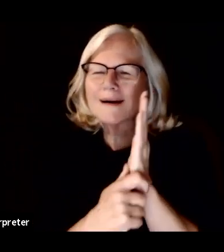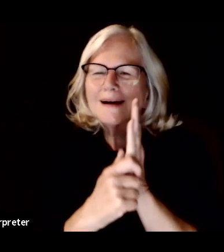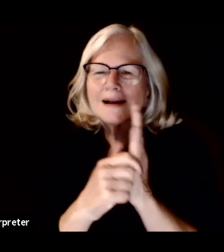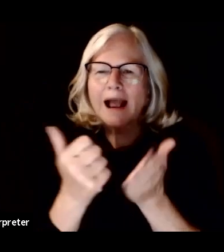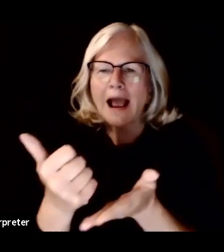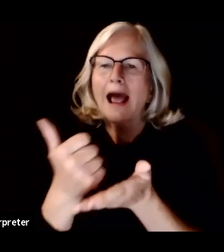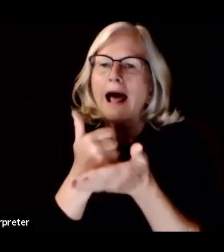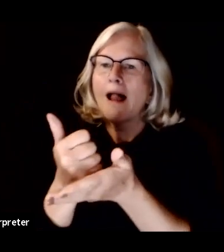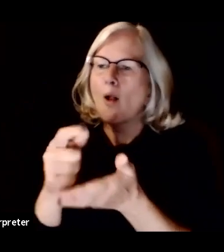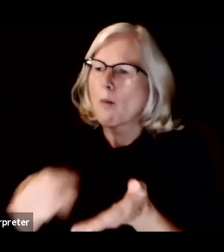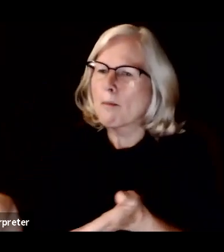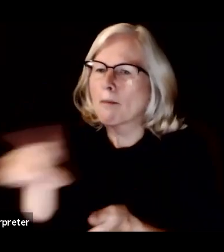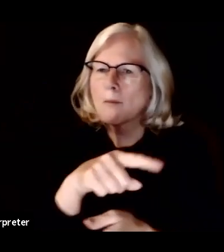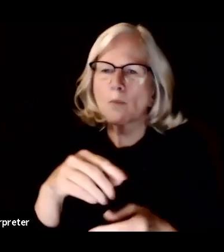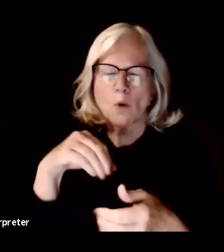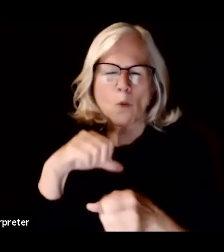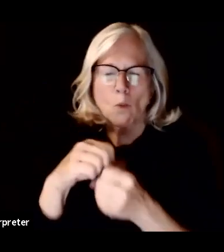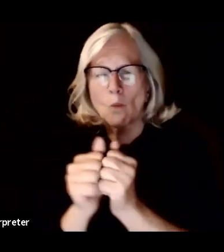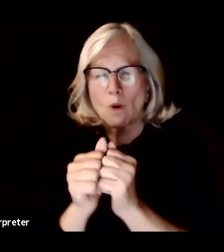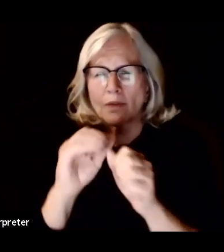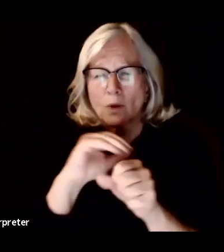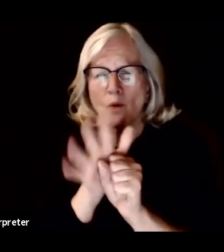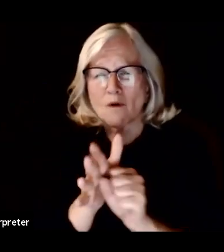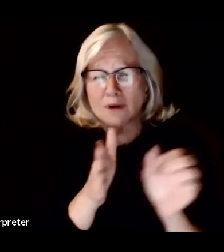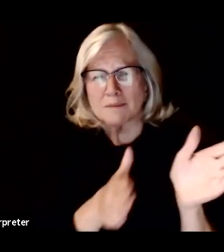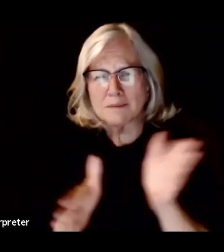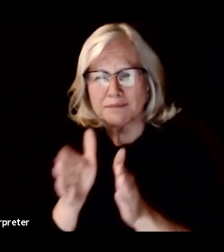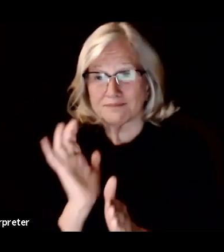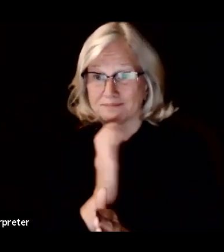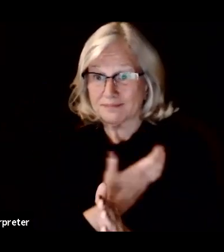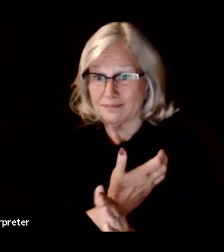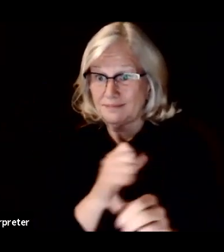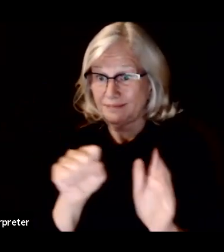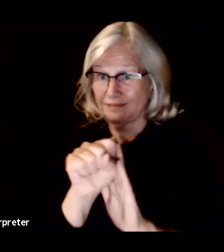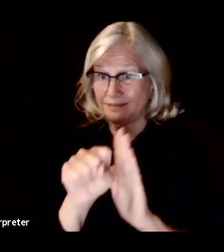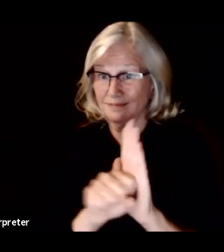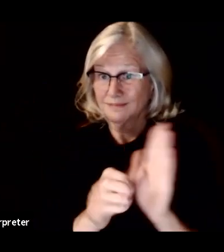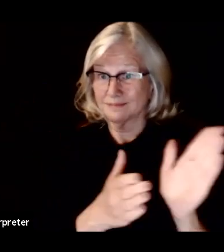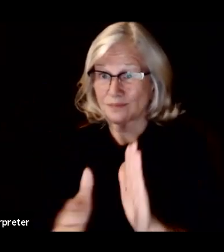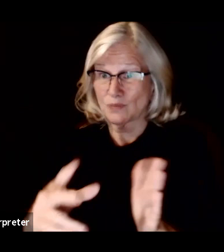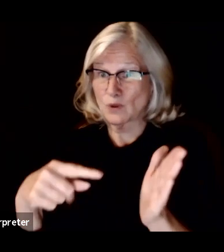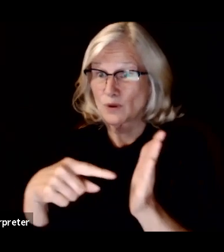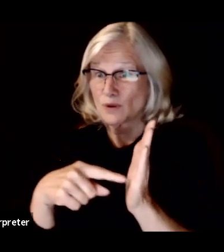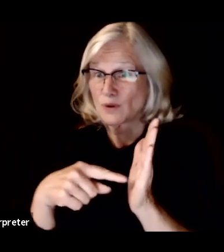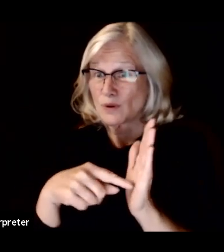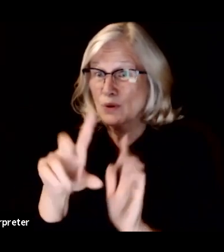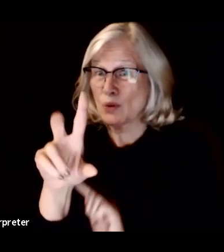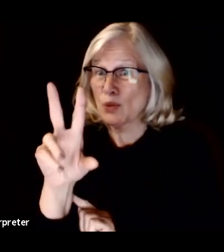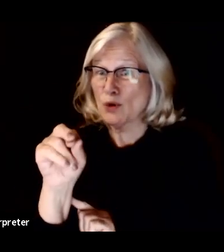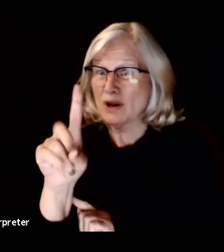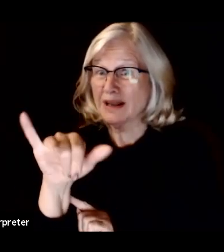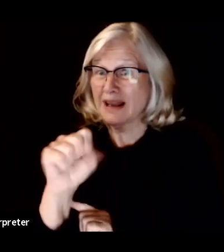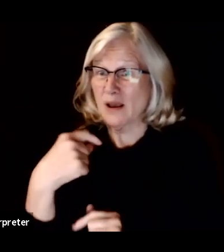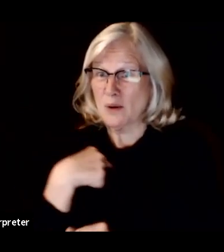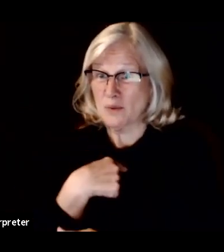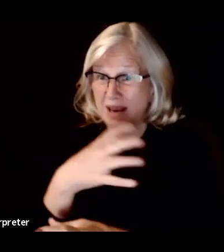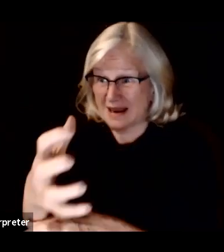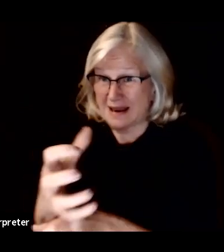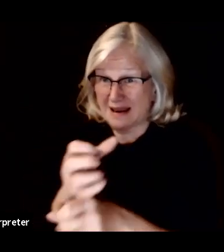due 30 days after we receive the playbook, so on October 16th. I do want to